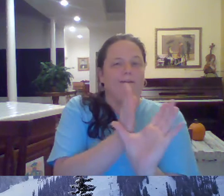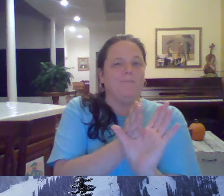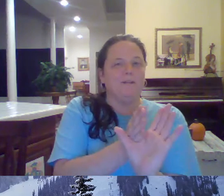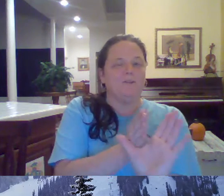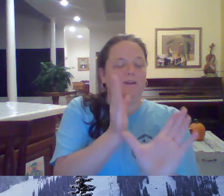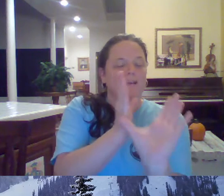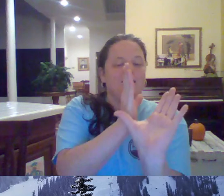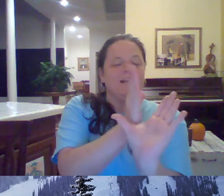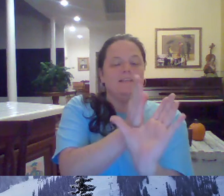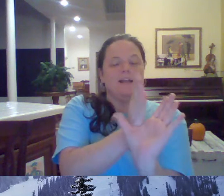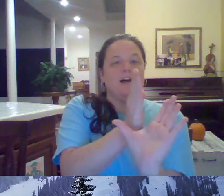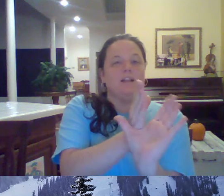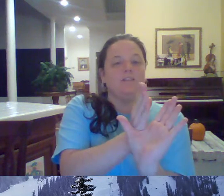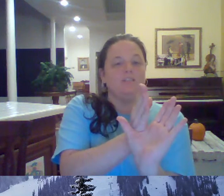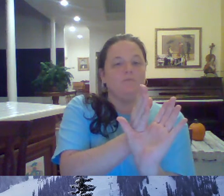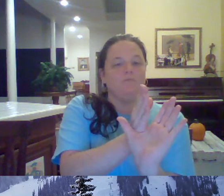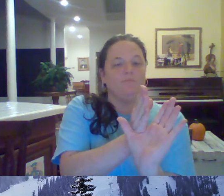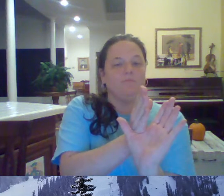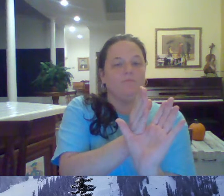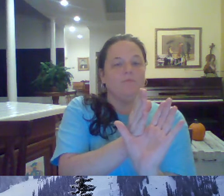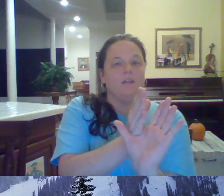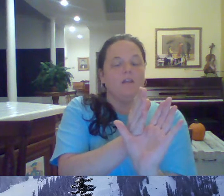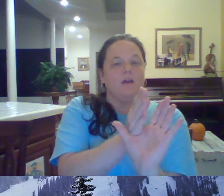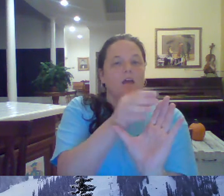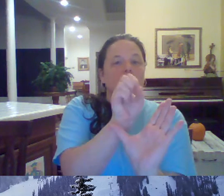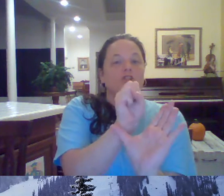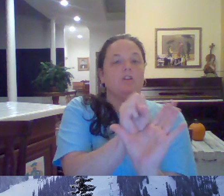something. I'm not sure what. Psychology,